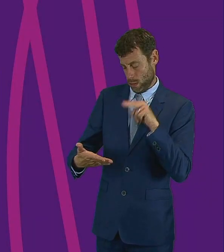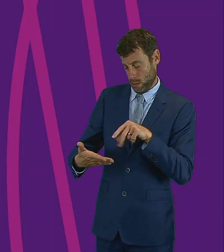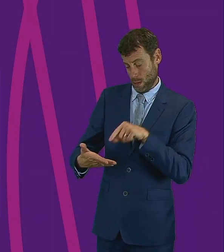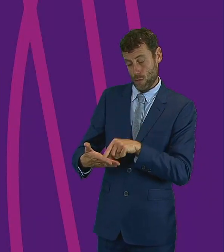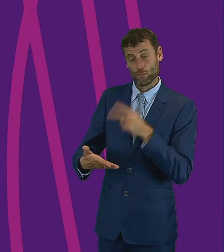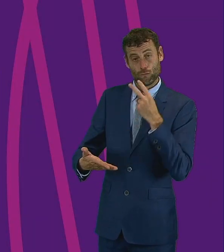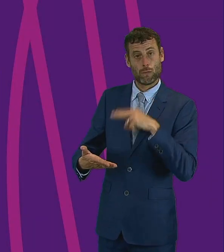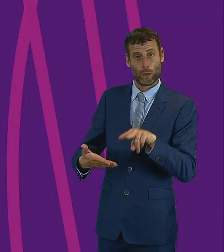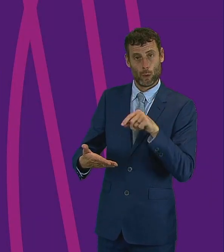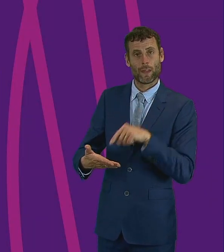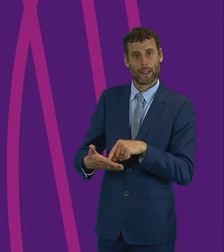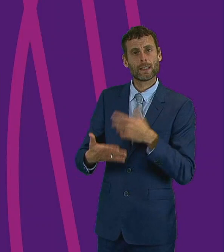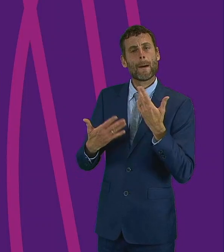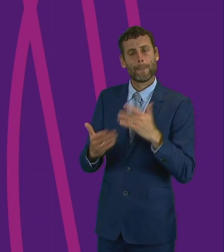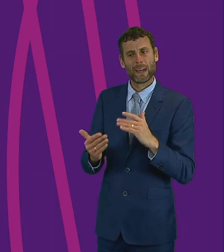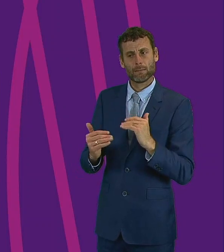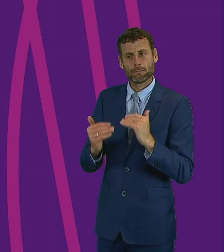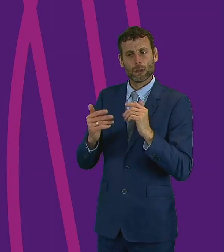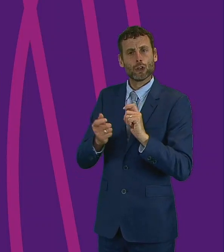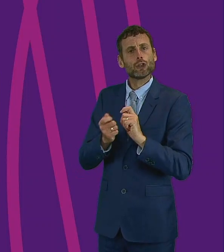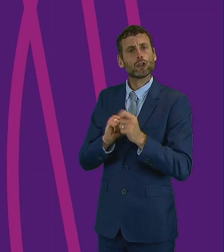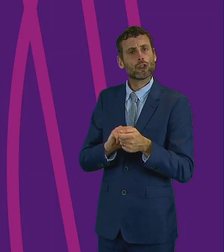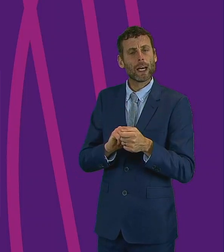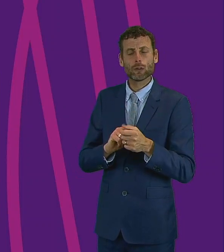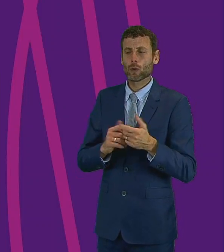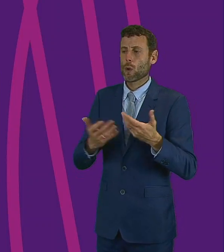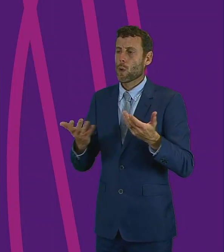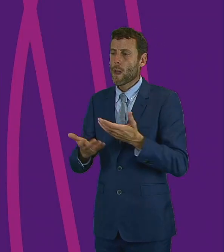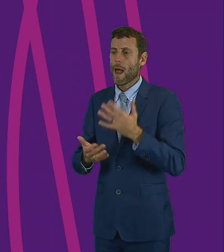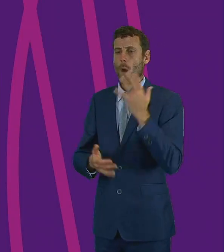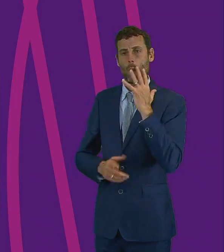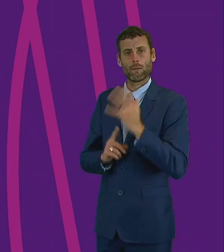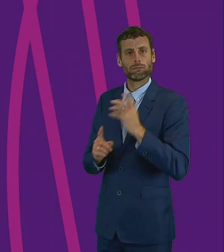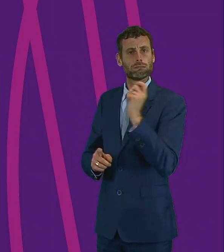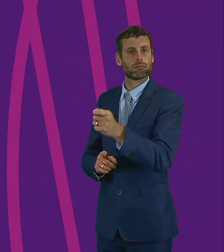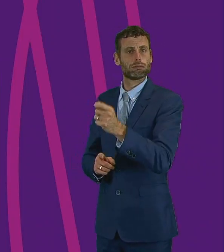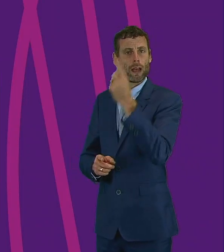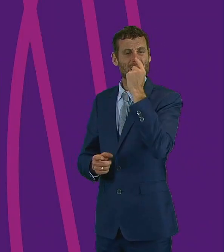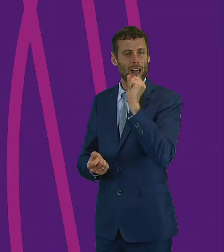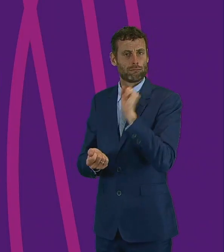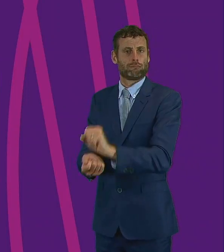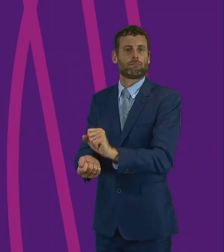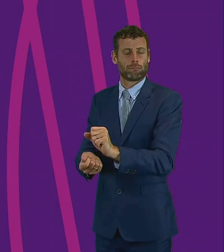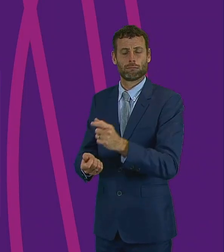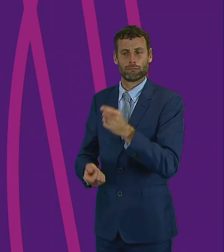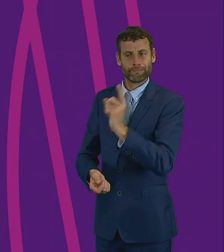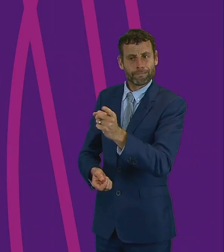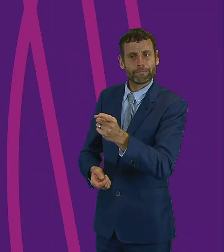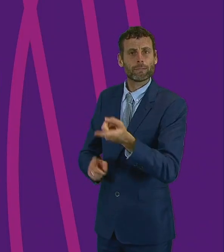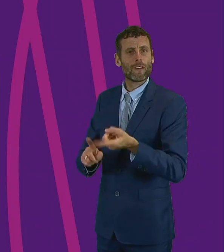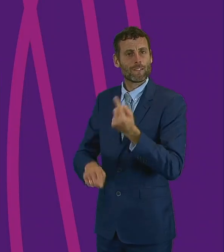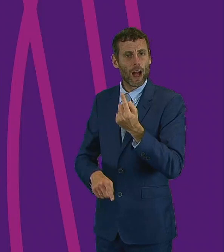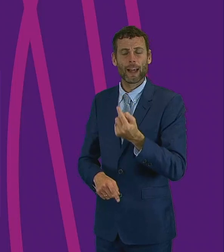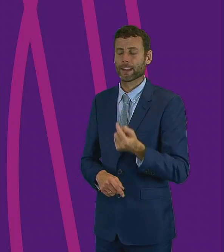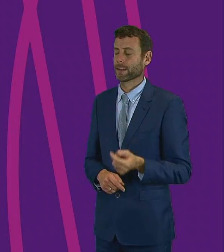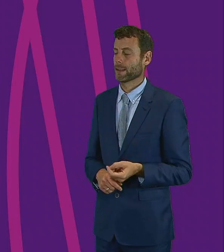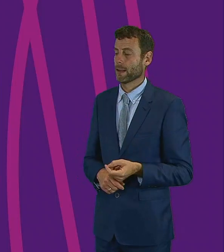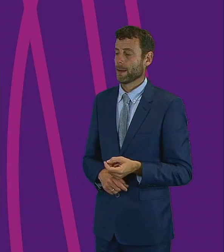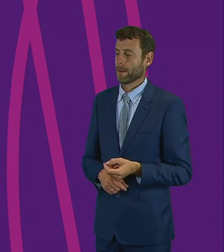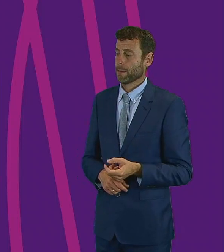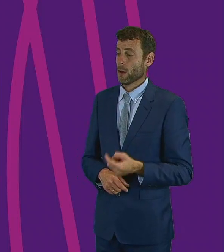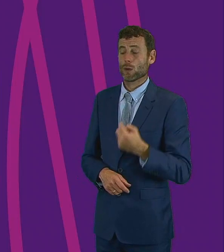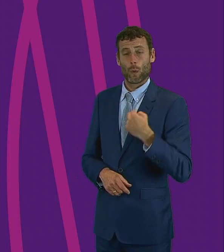have changed the areas of enforcement on previous occasions, and we will always consider doing that if we think that